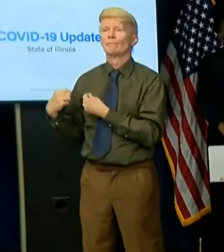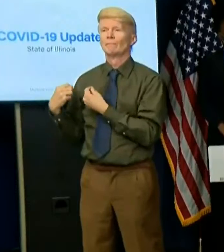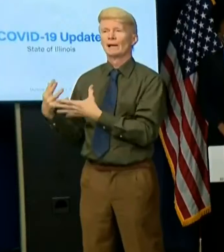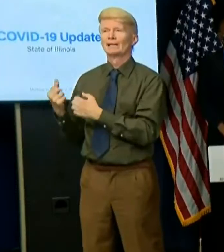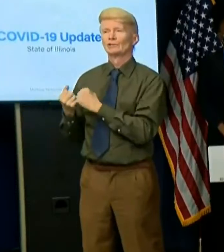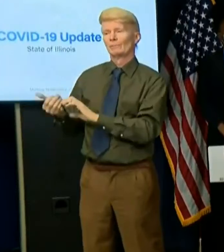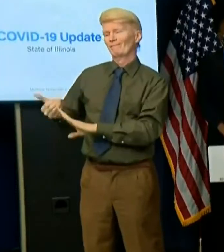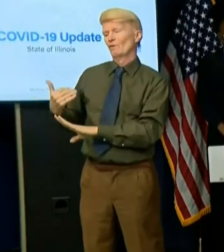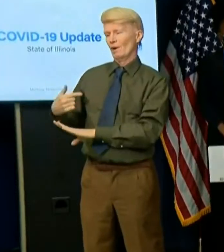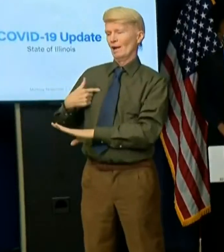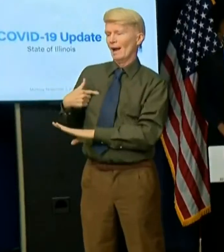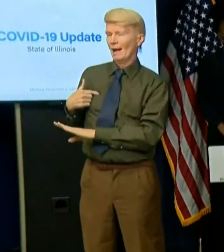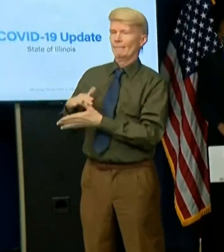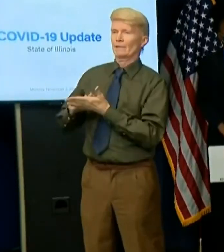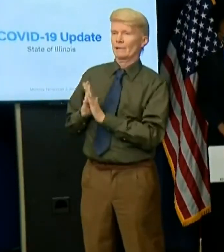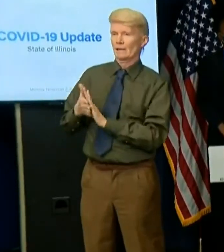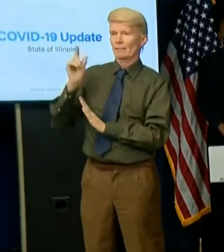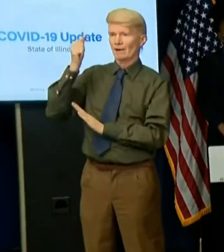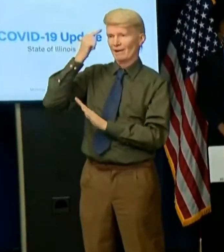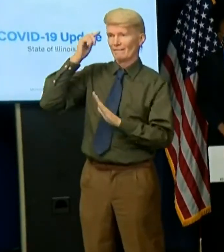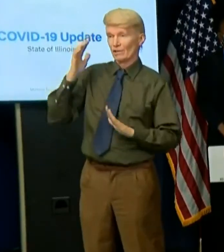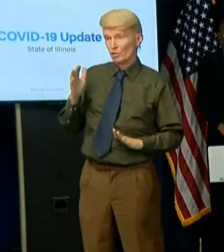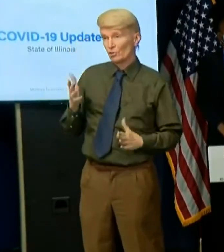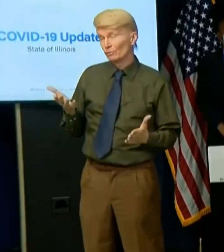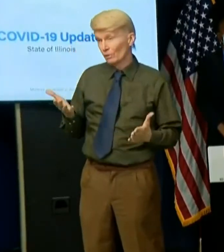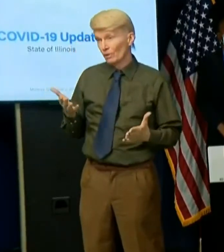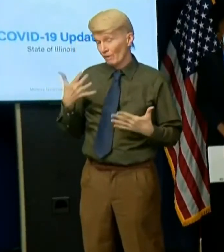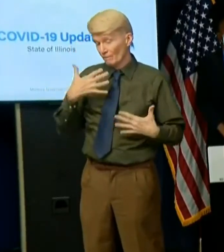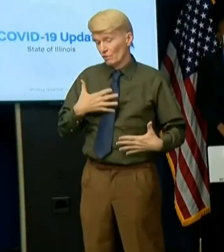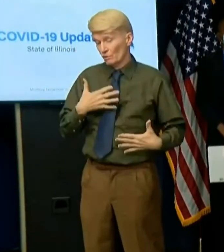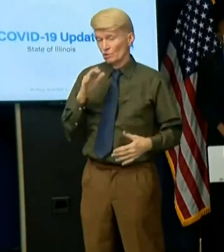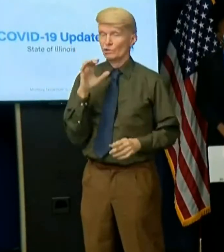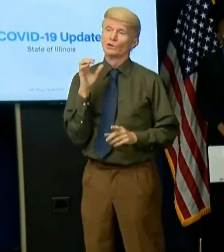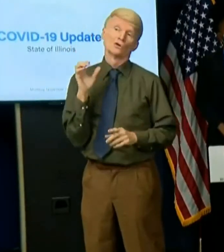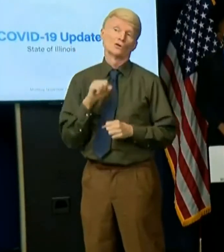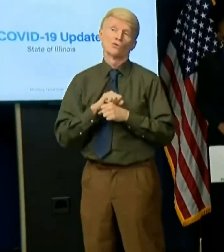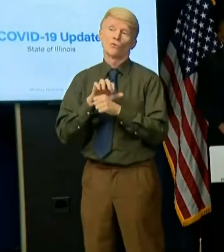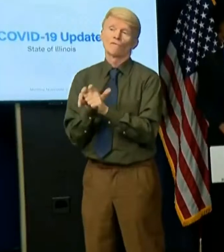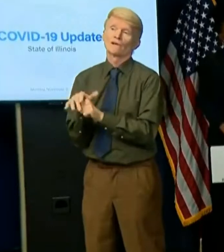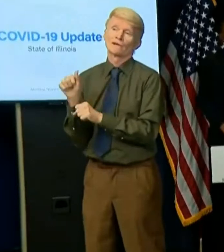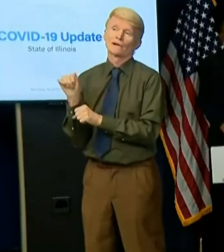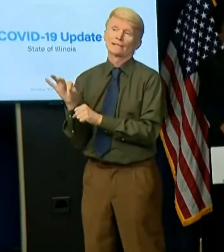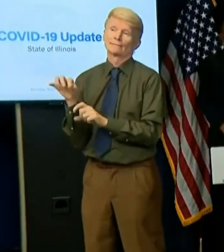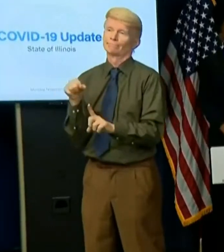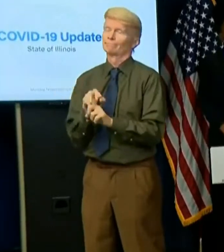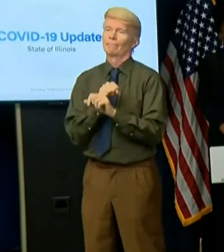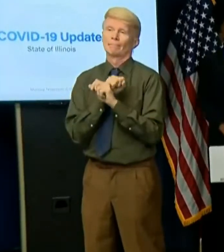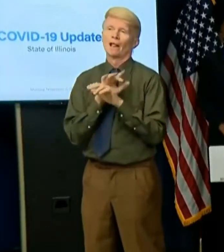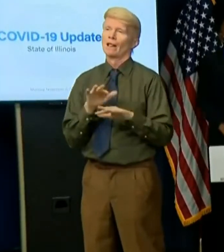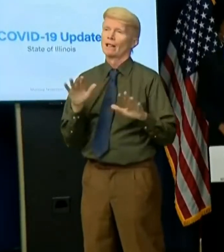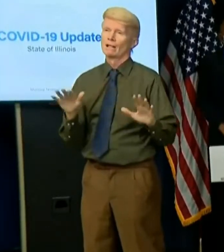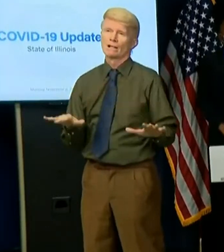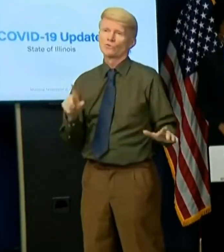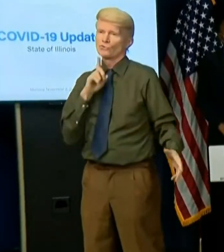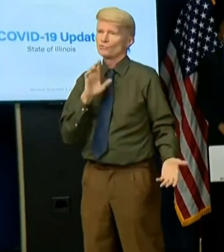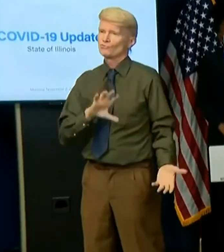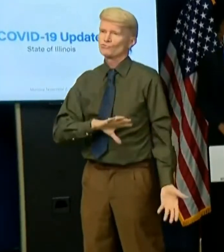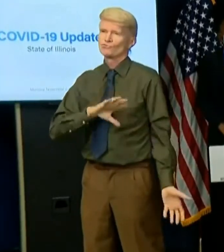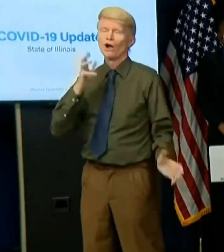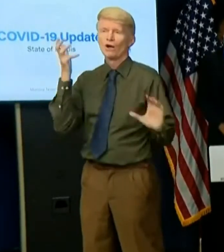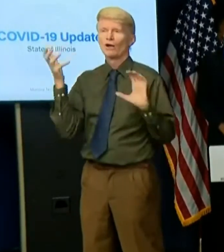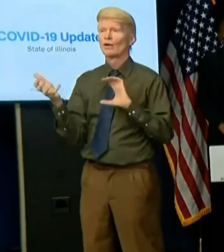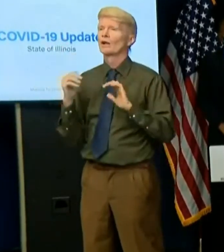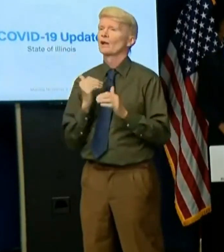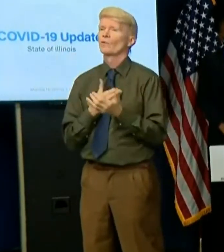my becoming governor. Unfortunately, COVID-19 hit us It has done terrible things to our budget.